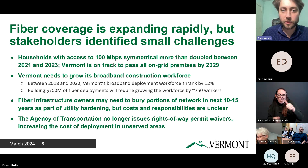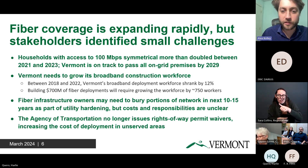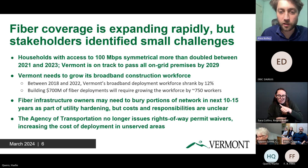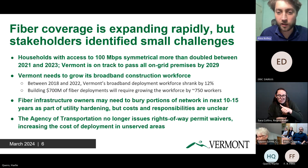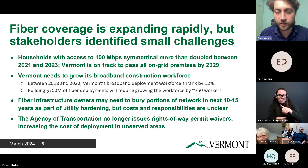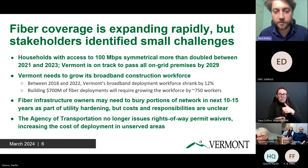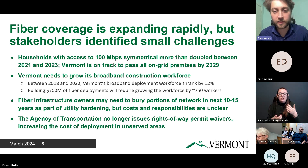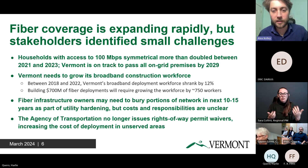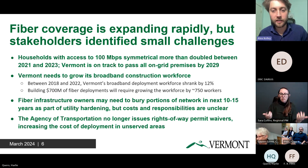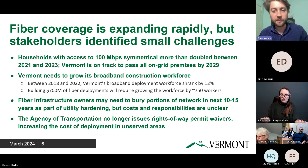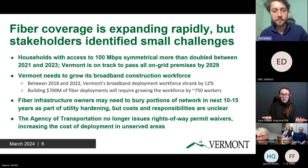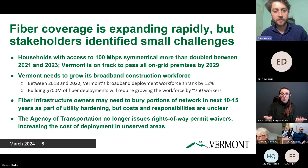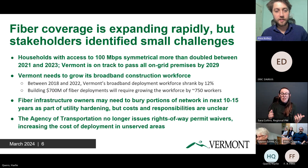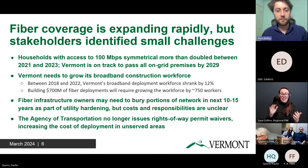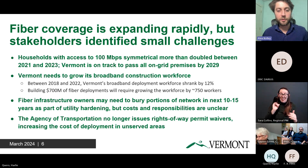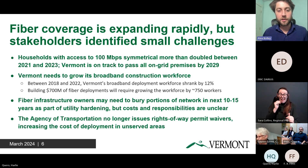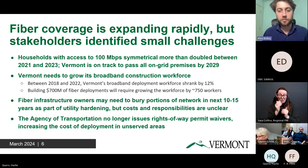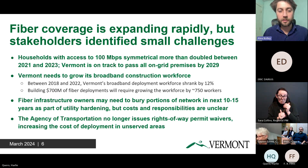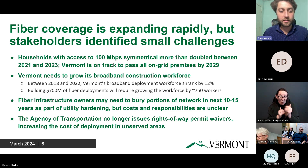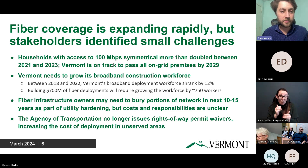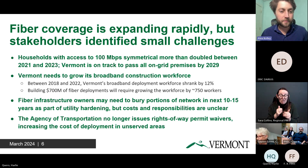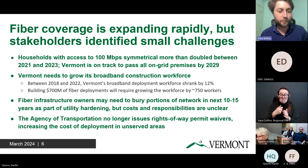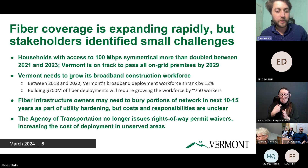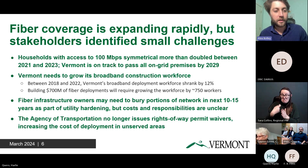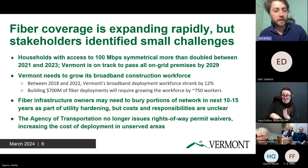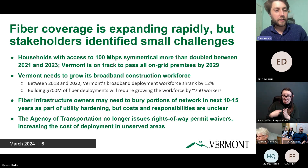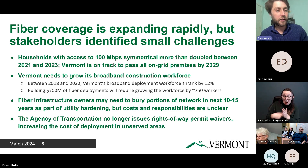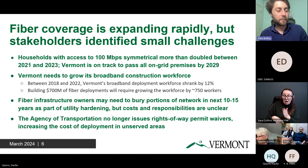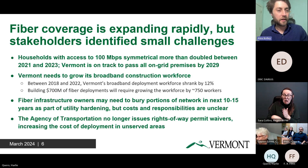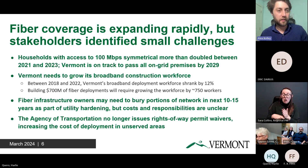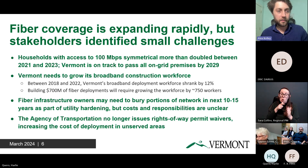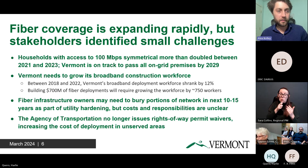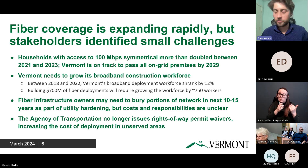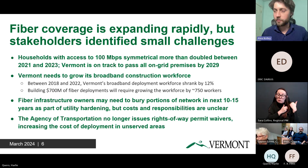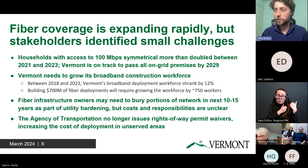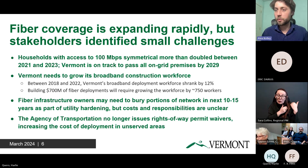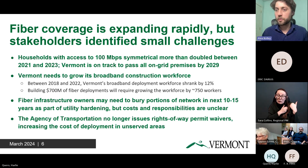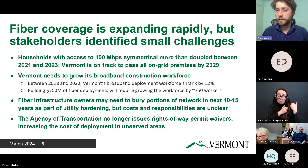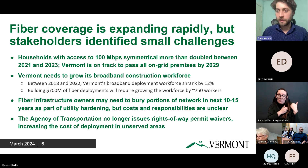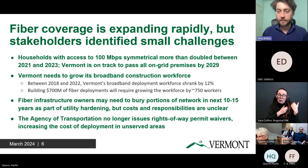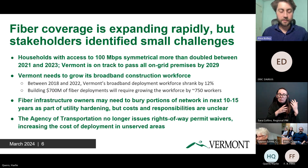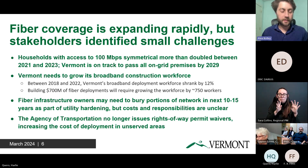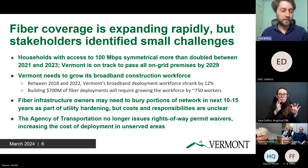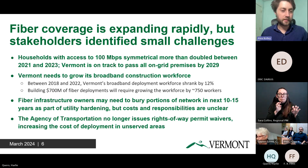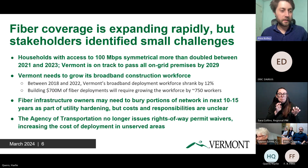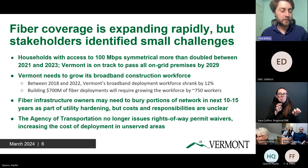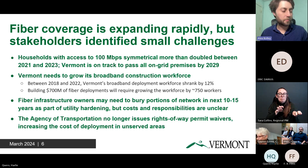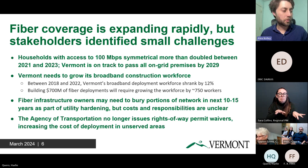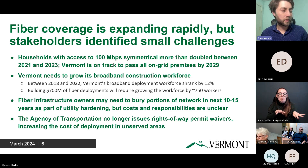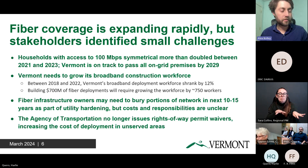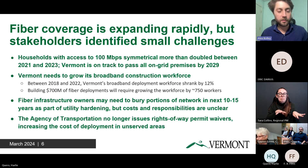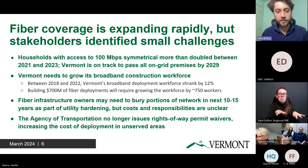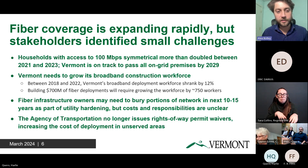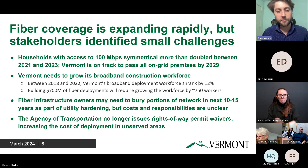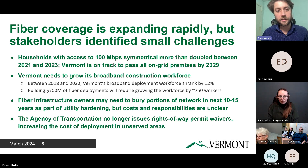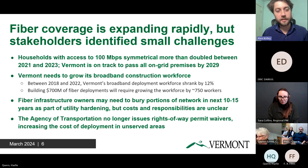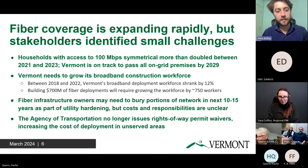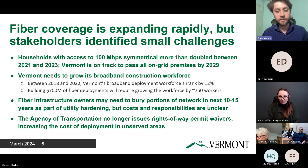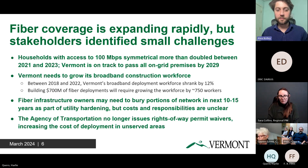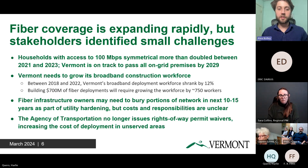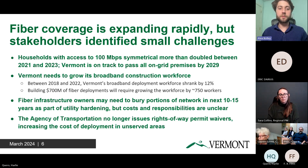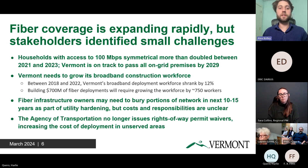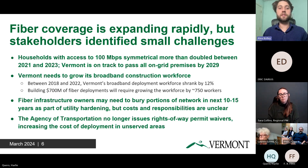that, as well as costs and responsibilities. And another notable thing is, actually partway through the creation